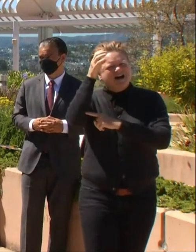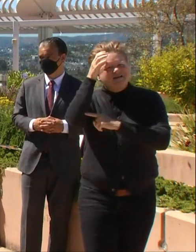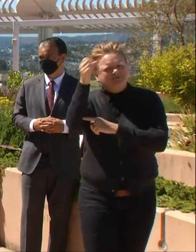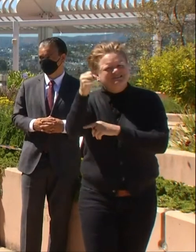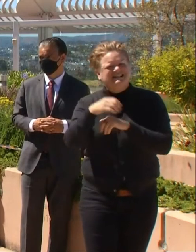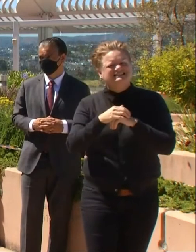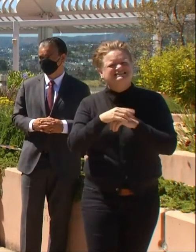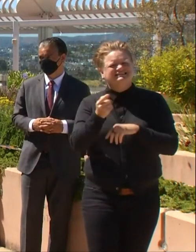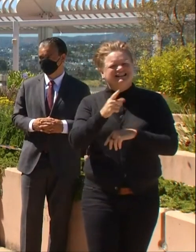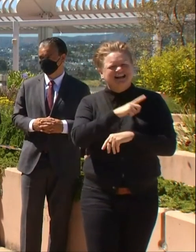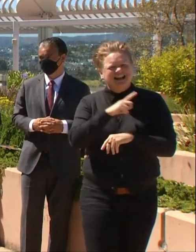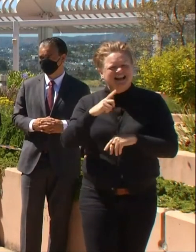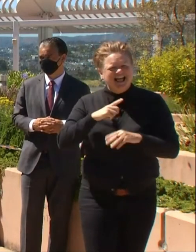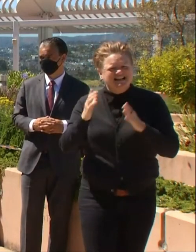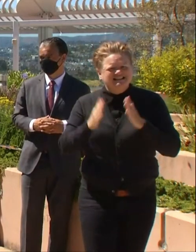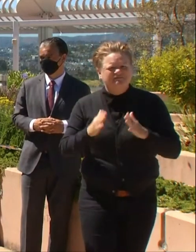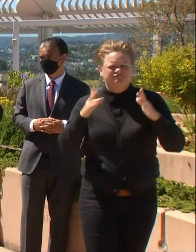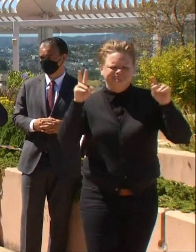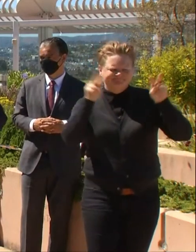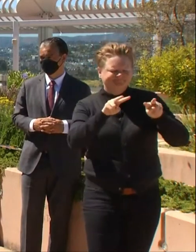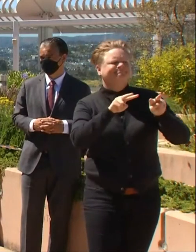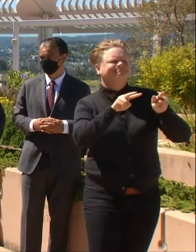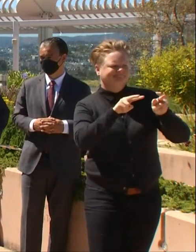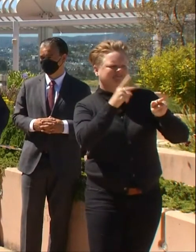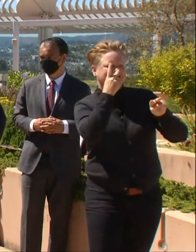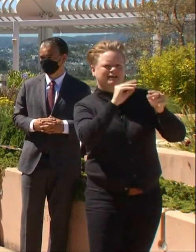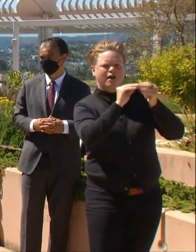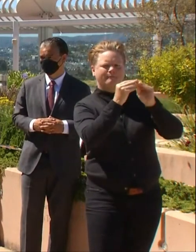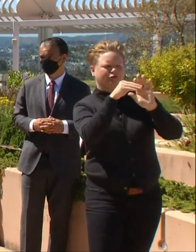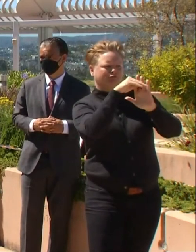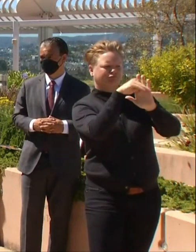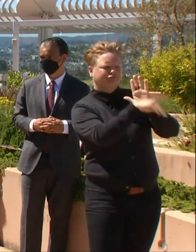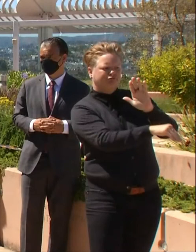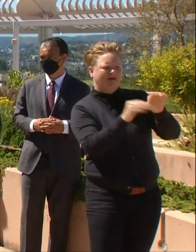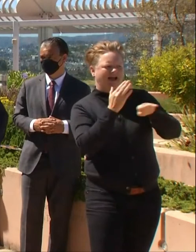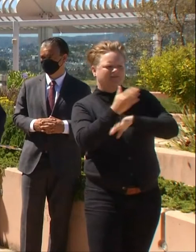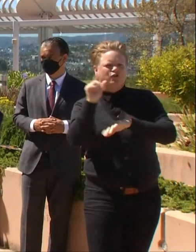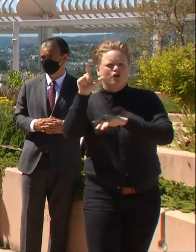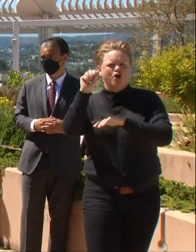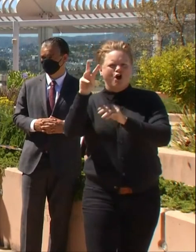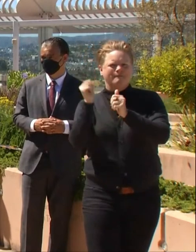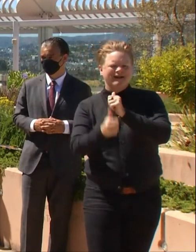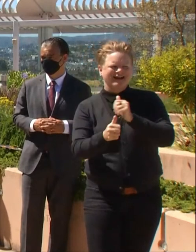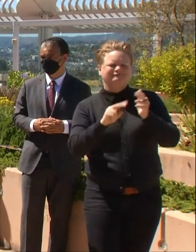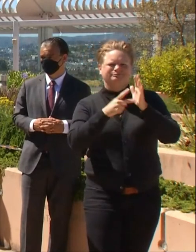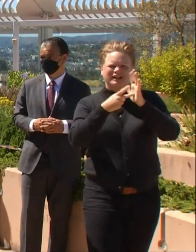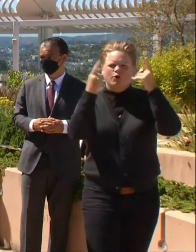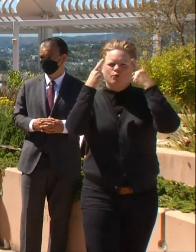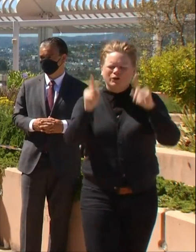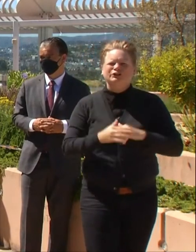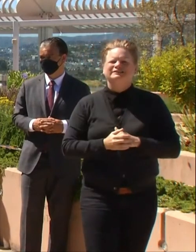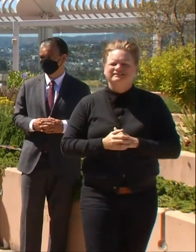the right thing, had the courage to do the right thing. I don't know, it takes a lot of courage to try to save people's